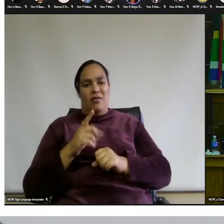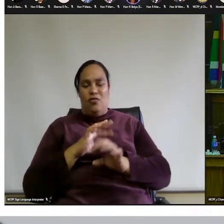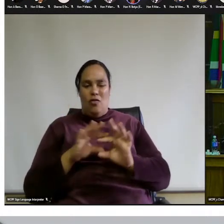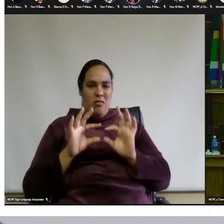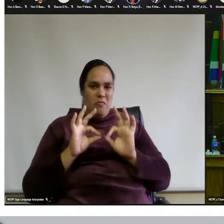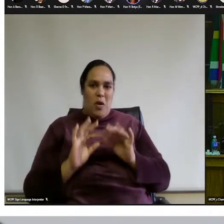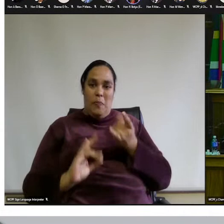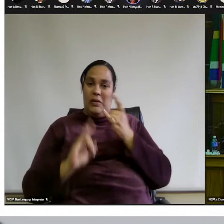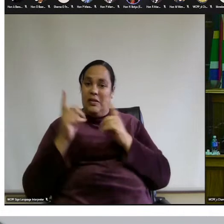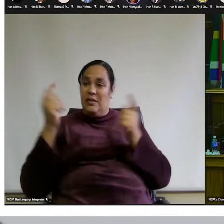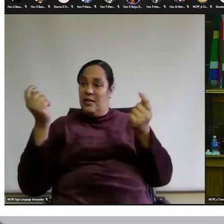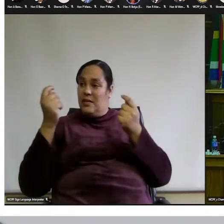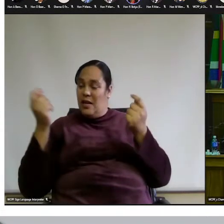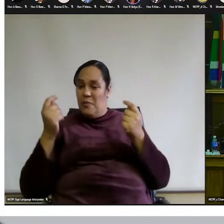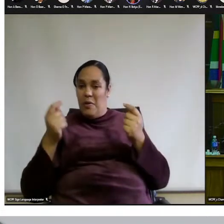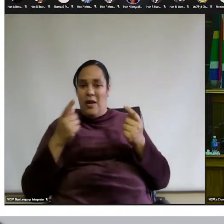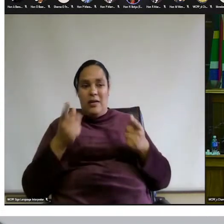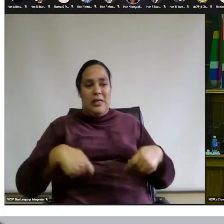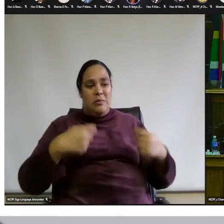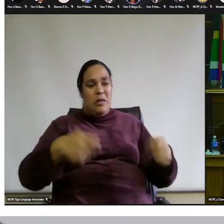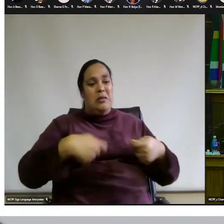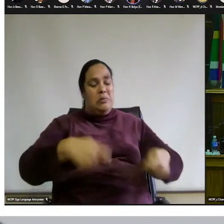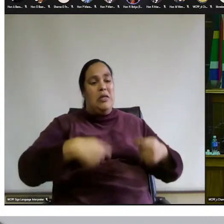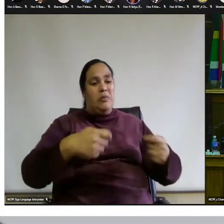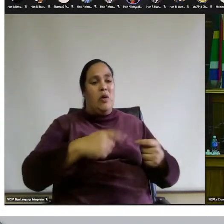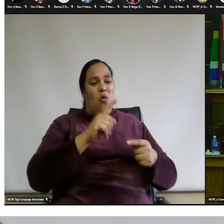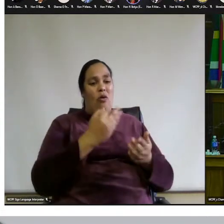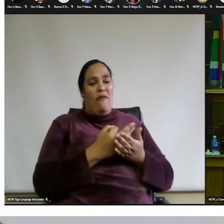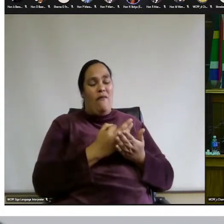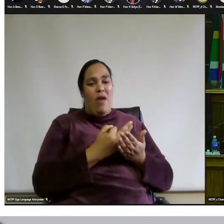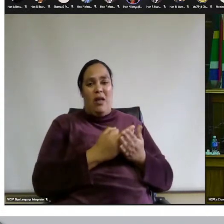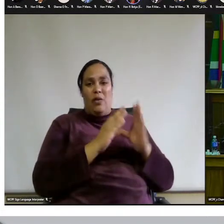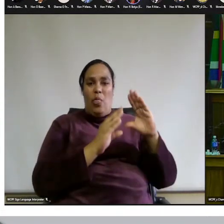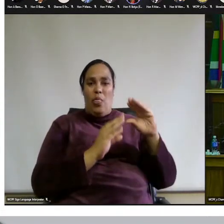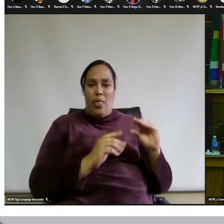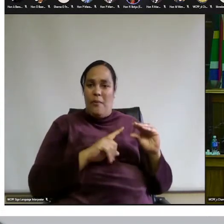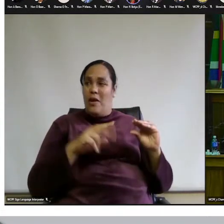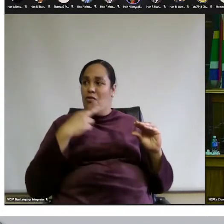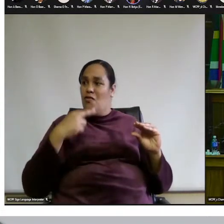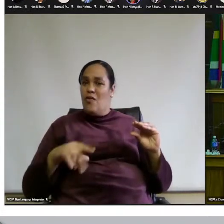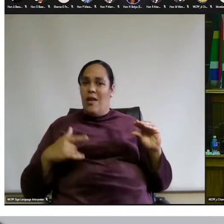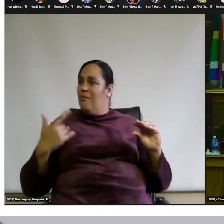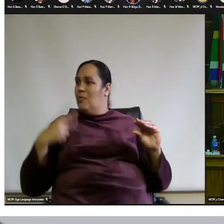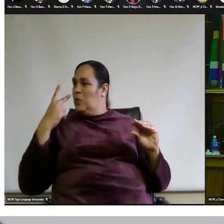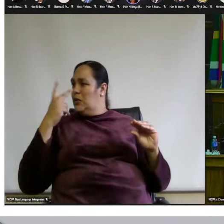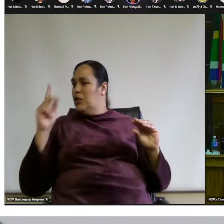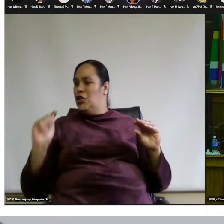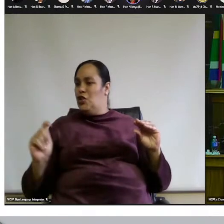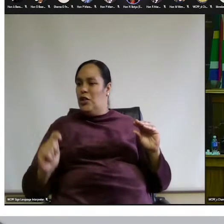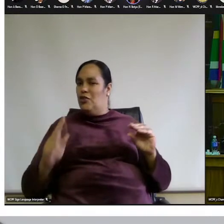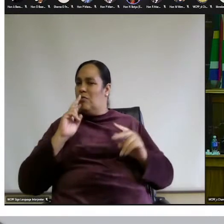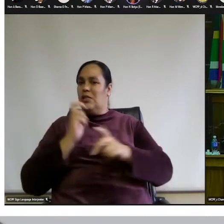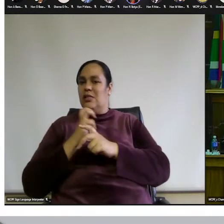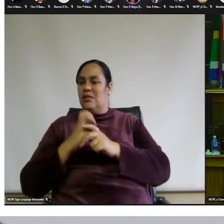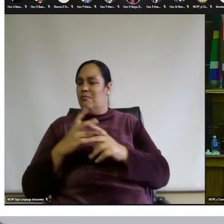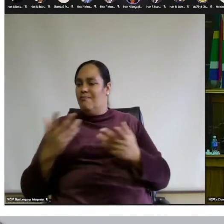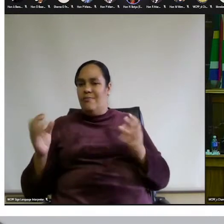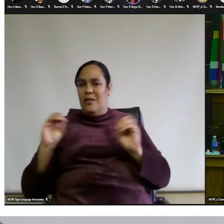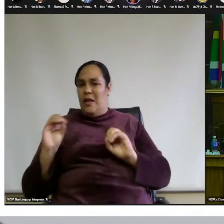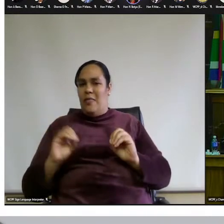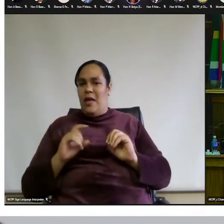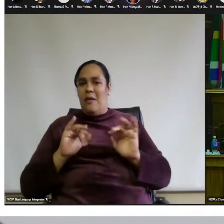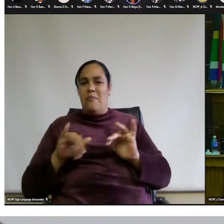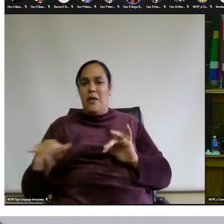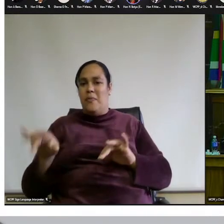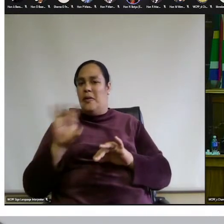city celebrates exhausting almost all of its funds, whereas in reality, we do not see changes in informal settlements as majority of people